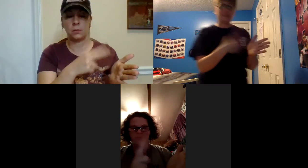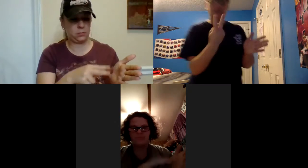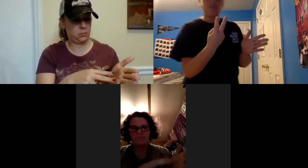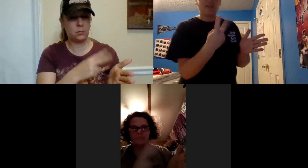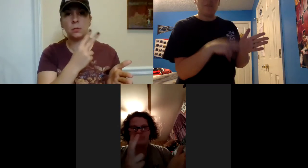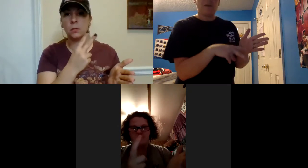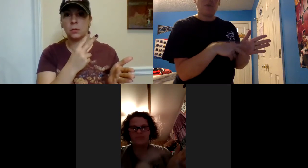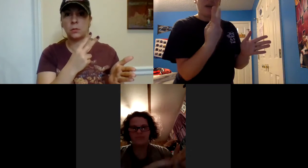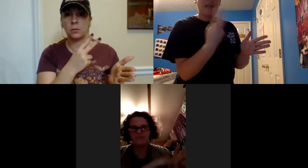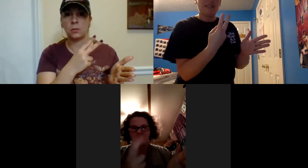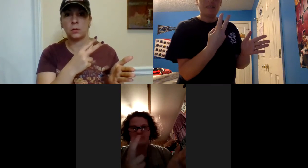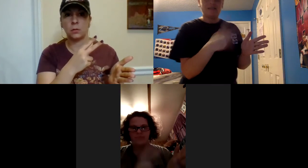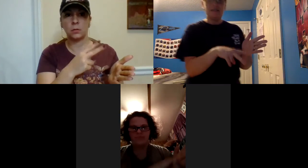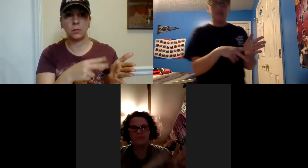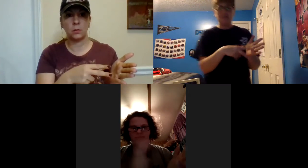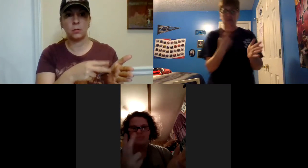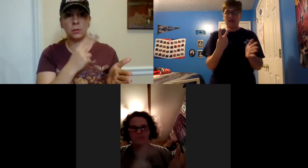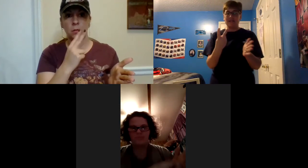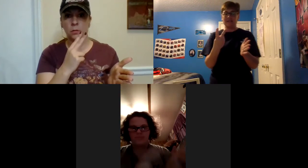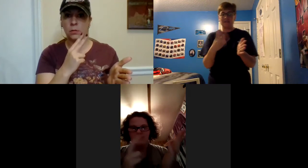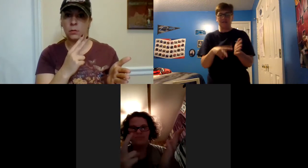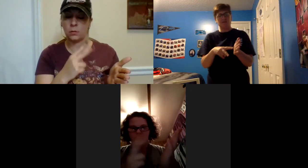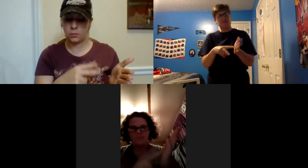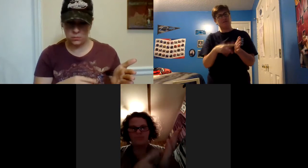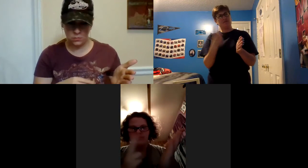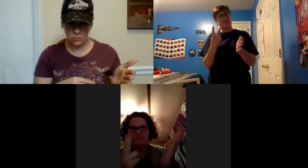Yeah, it's like you flick them up twice.